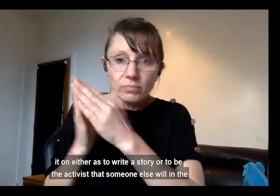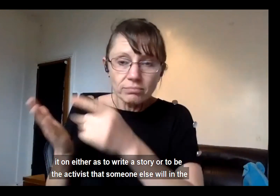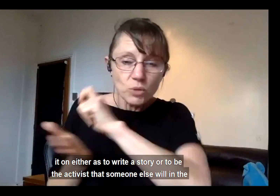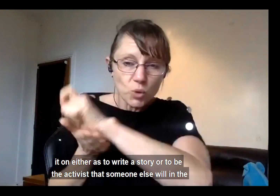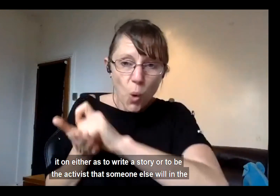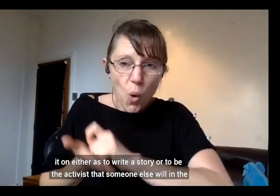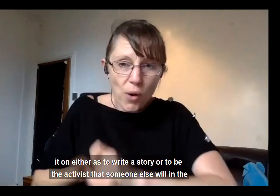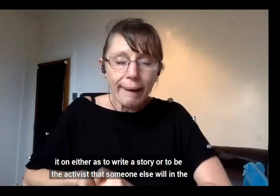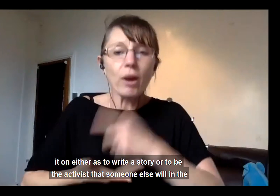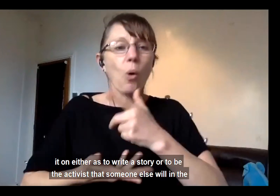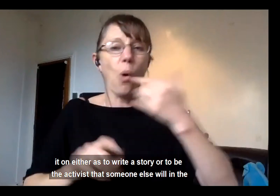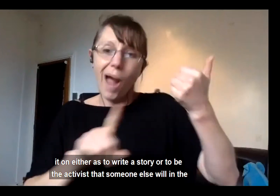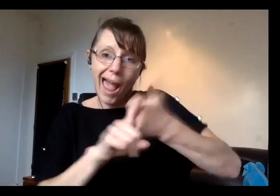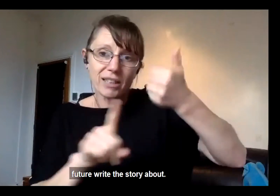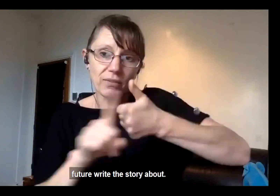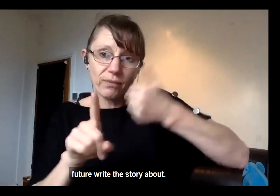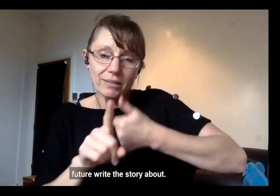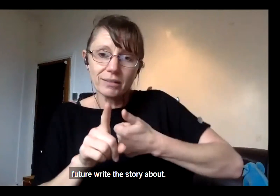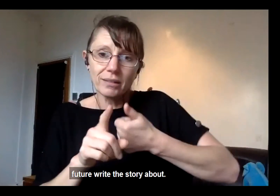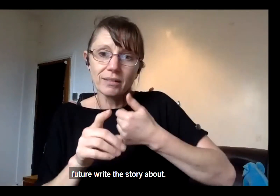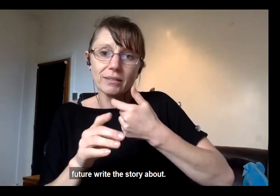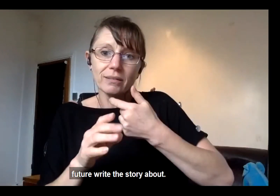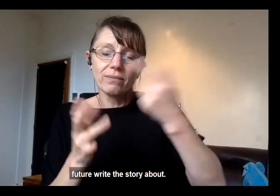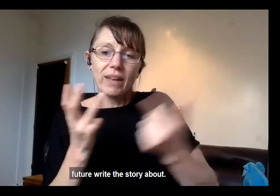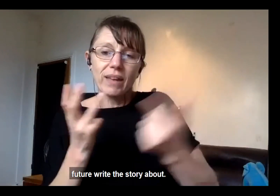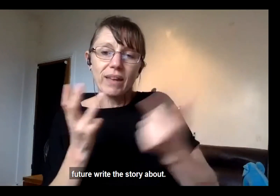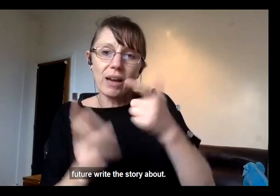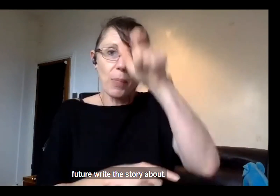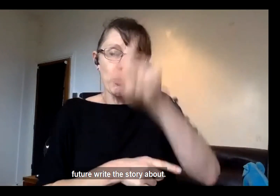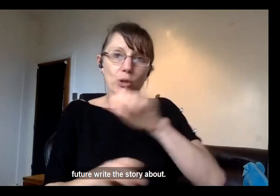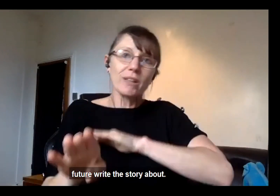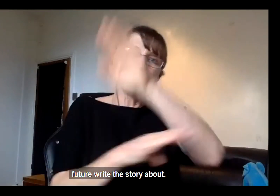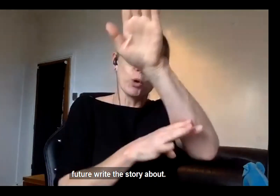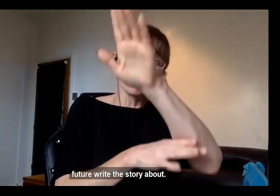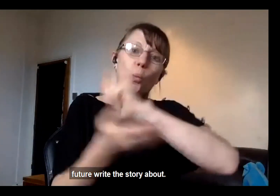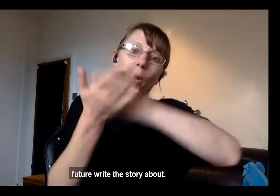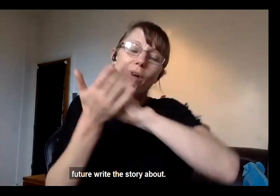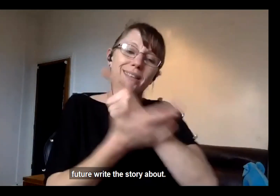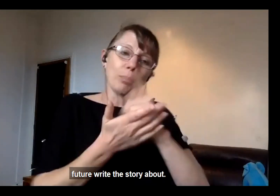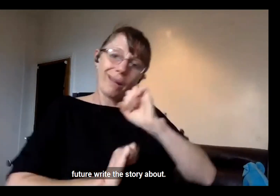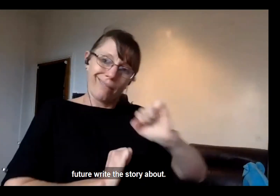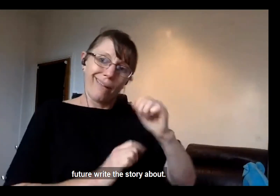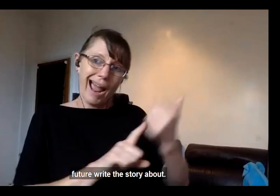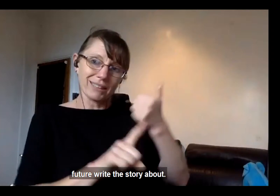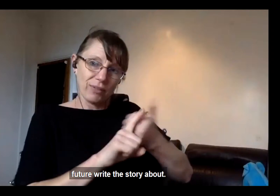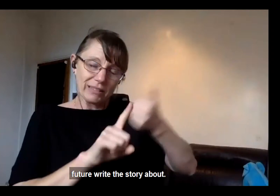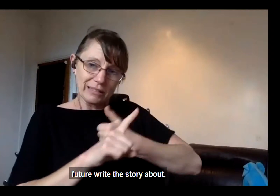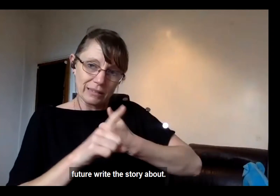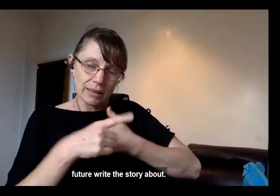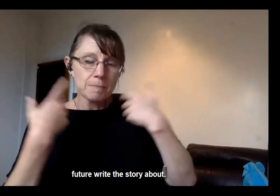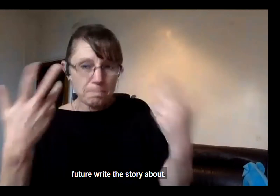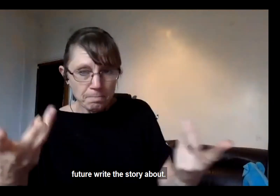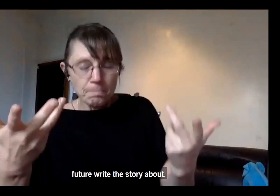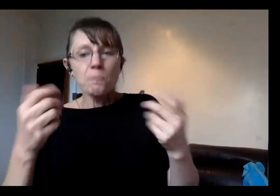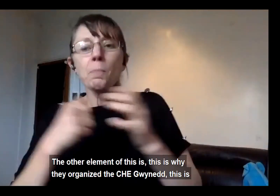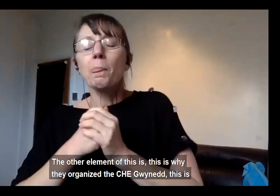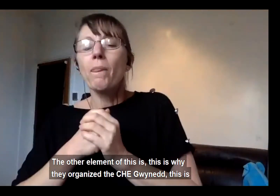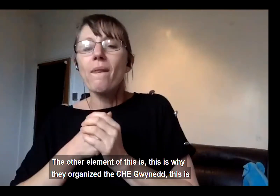the activist that someone else will in the future write the story about. Yeah, and